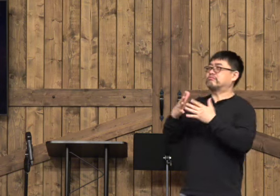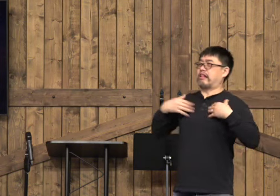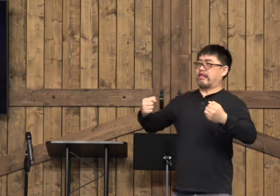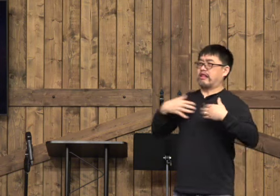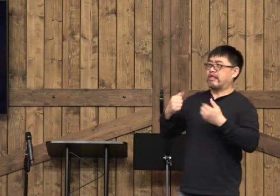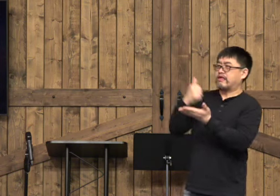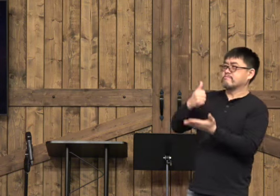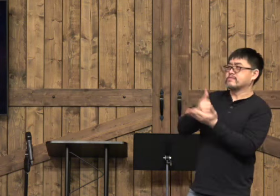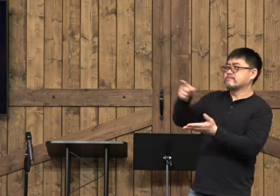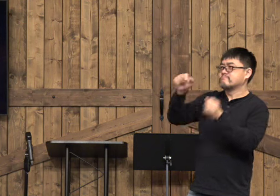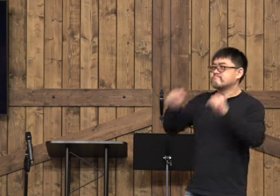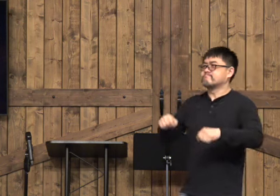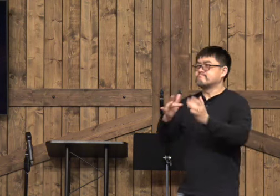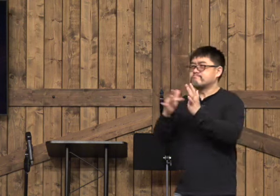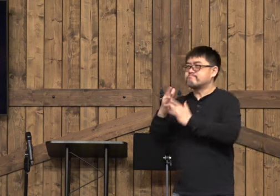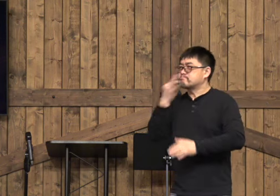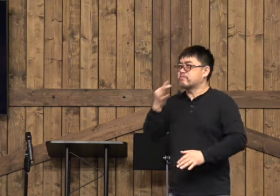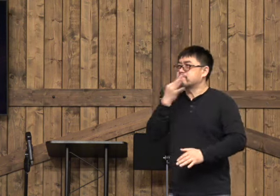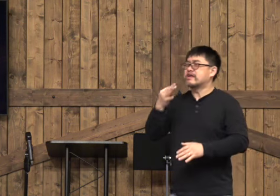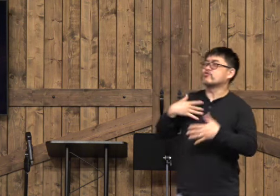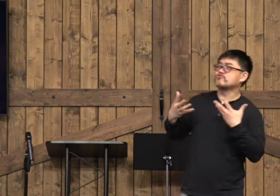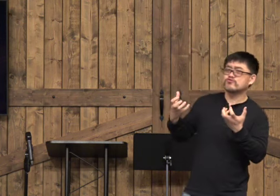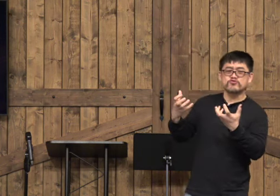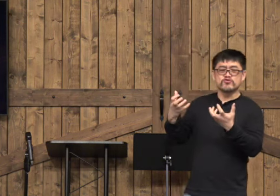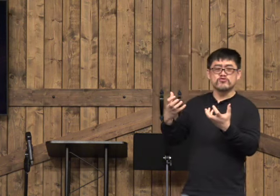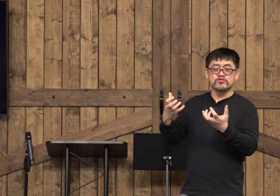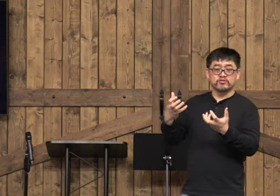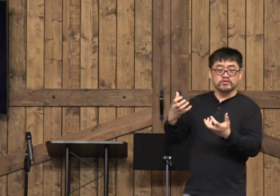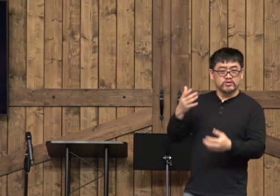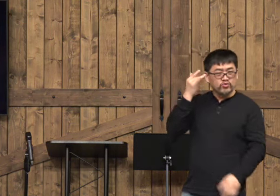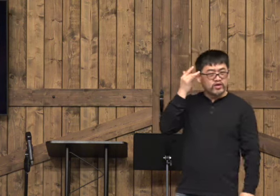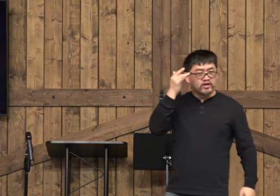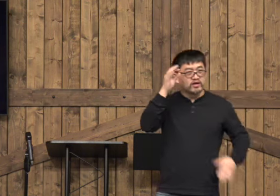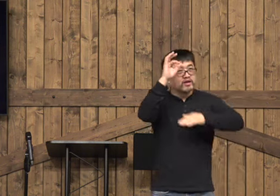Came to Jesus. And they're asking for help and healing. They had heard you heal.